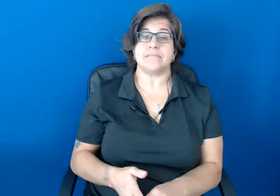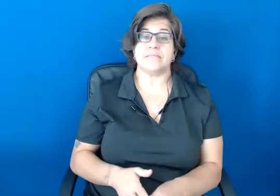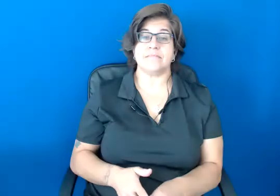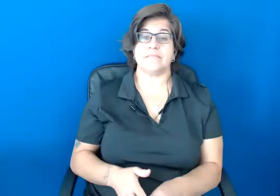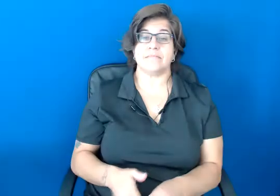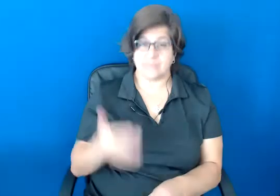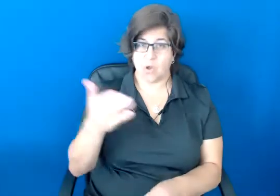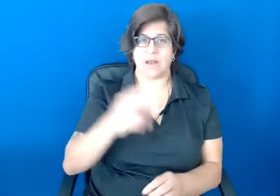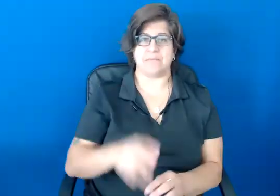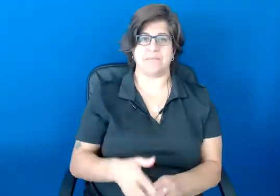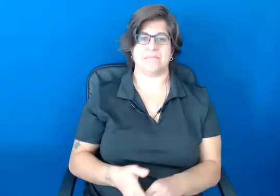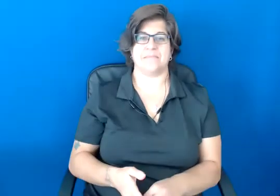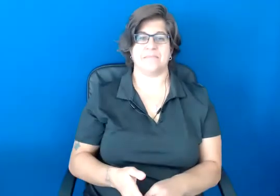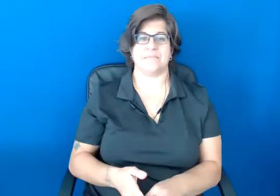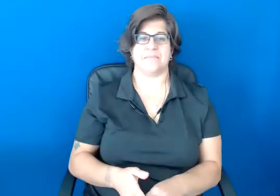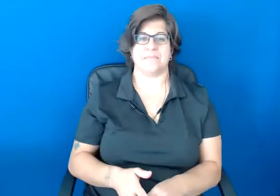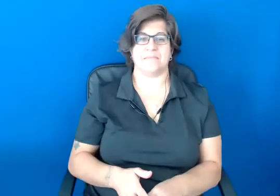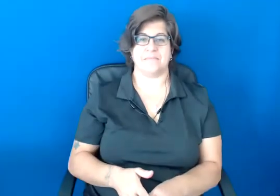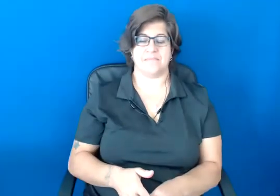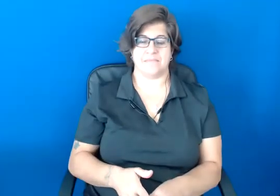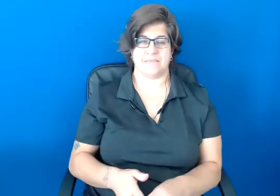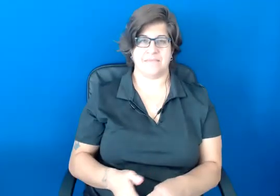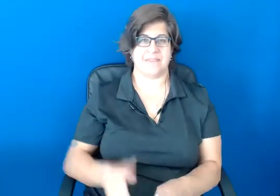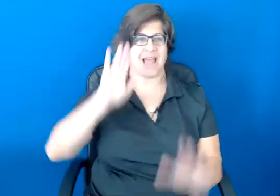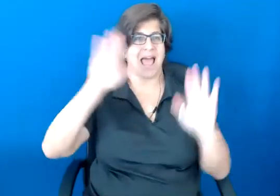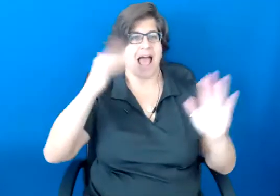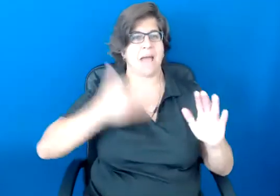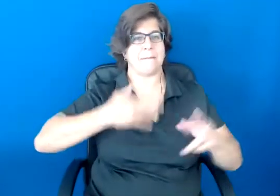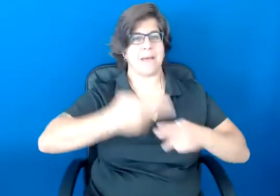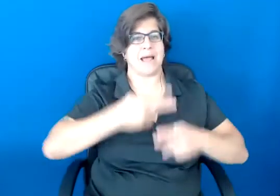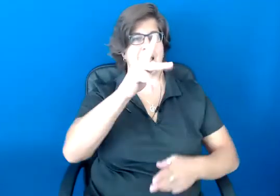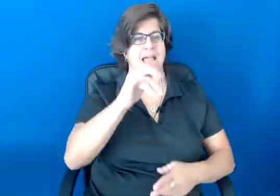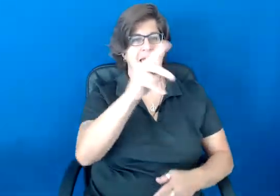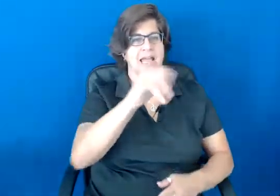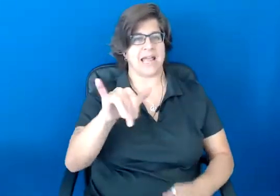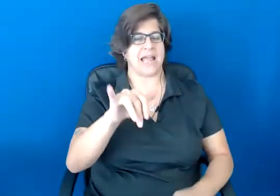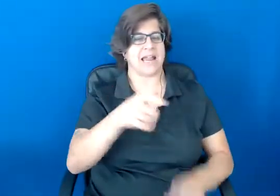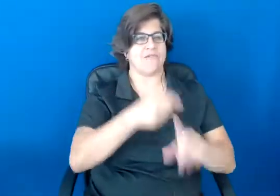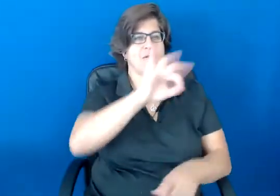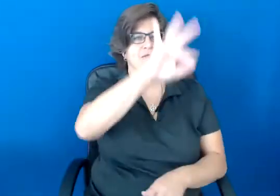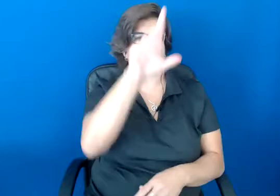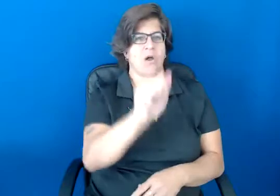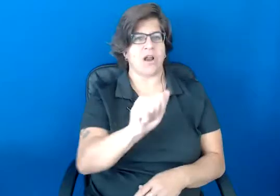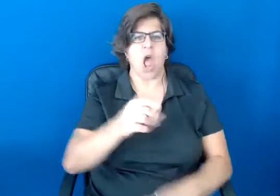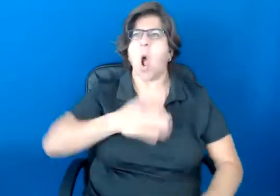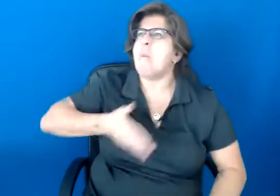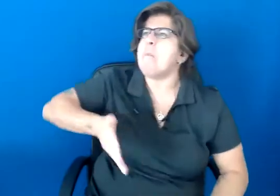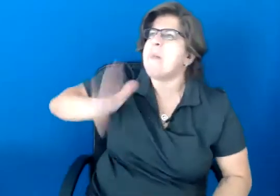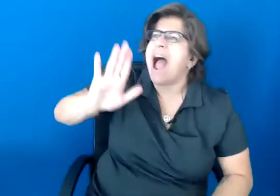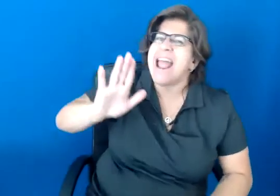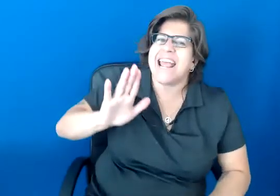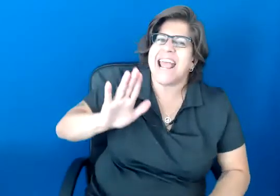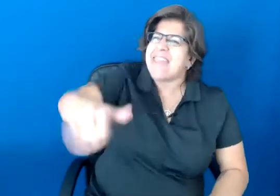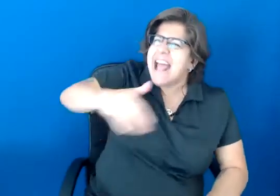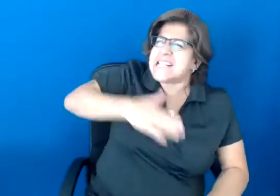There you go. Go ahead, Katie. Hi, my name's Katie from Gainesville, Florida. My God, that's